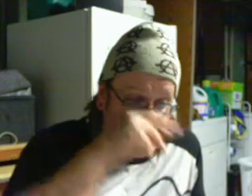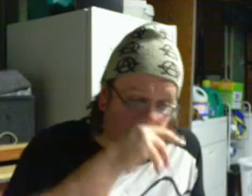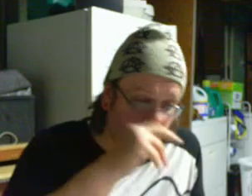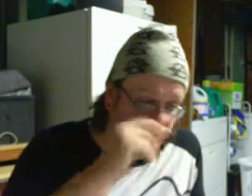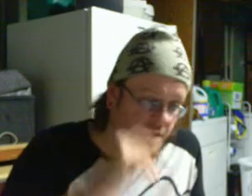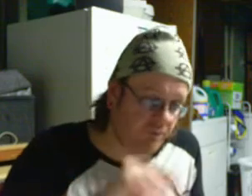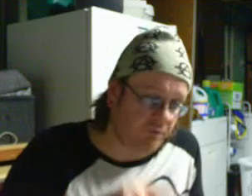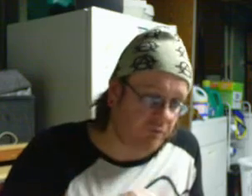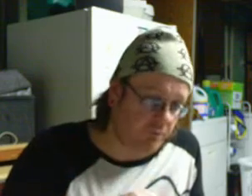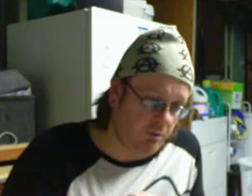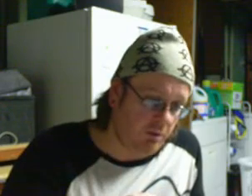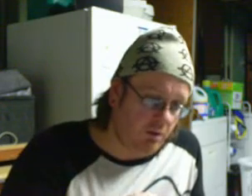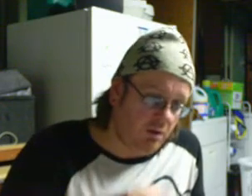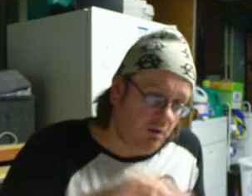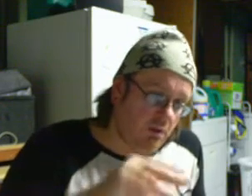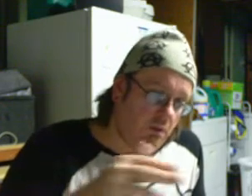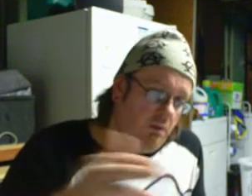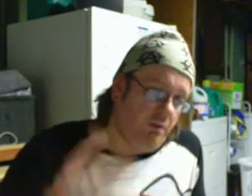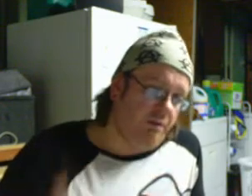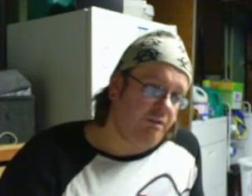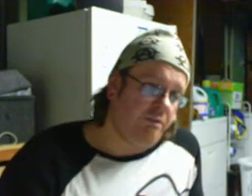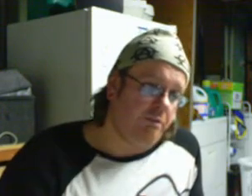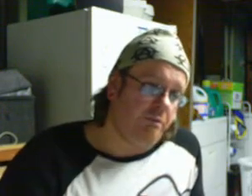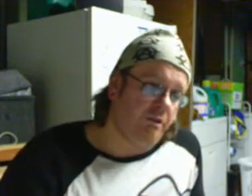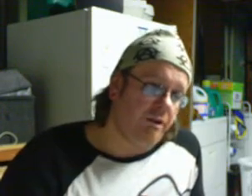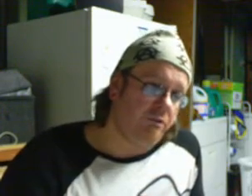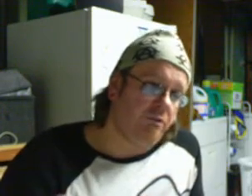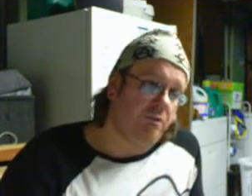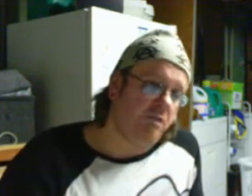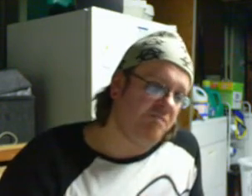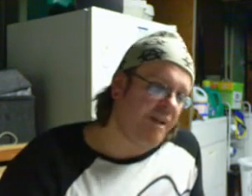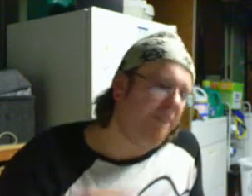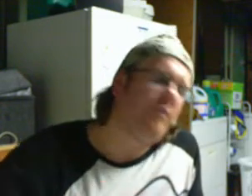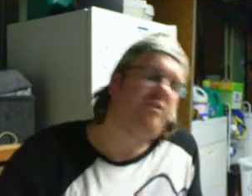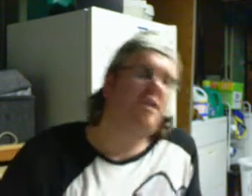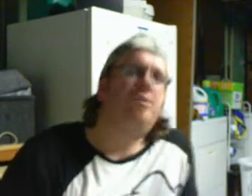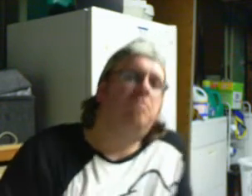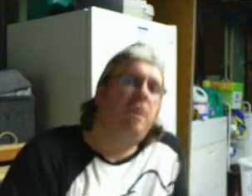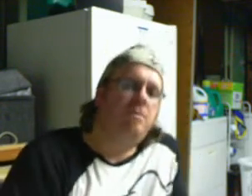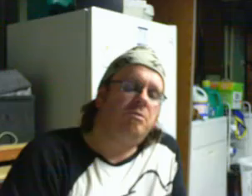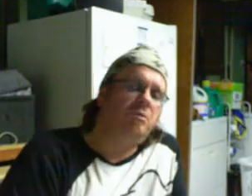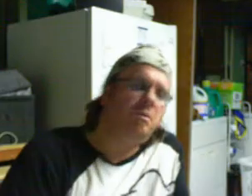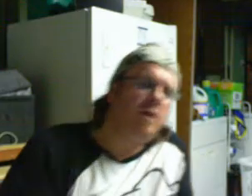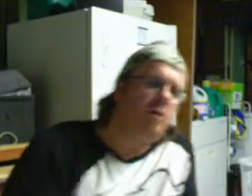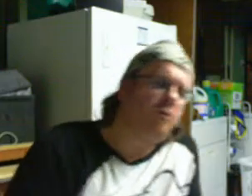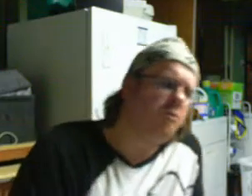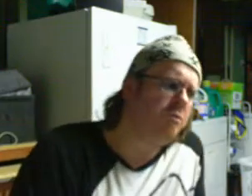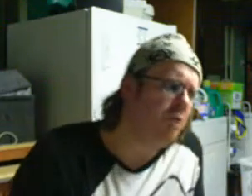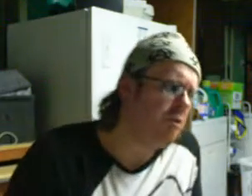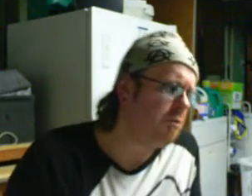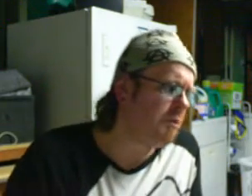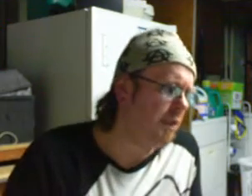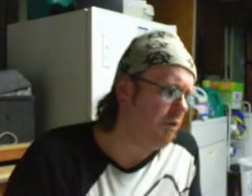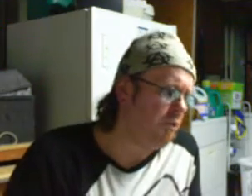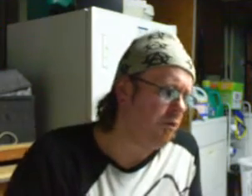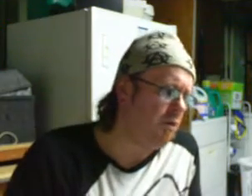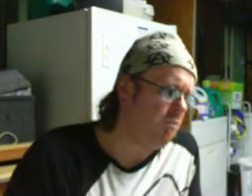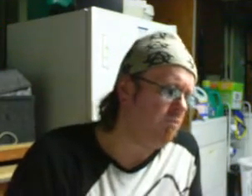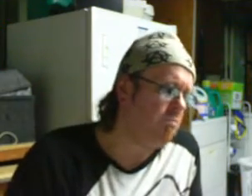12 tribes of Israel. And consider the accounts of Solomon outside the Bible as well. There's other accounts that come from